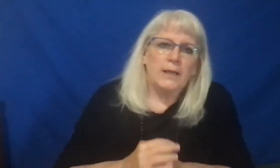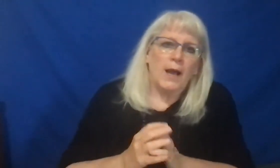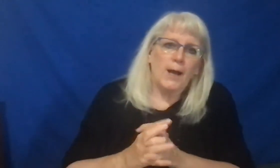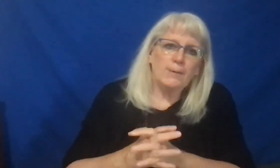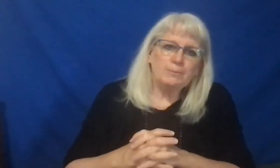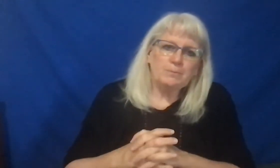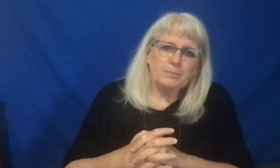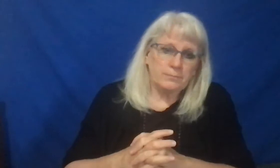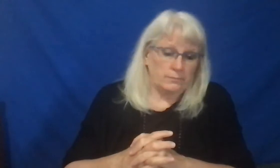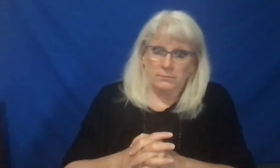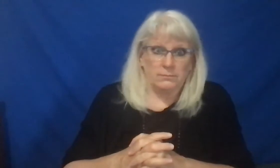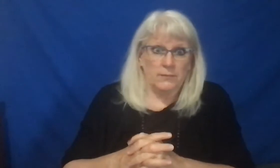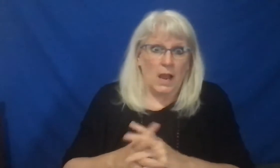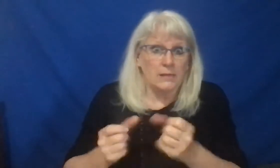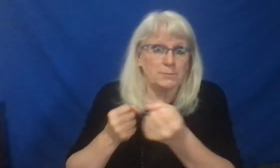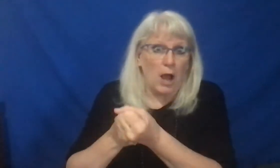I've gotten to sponsor. I've sponsored a lot of women.